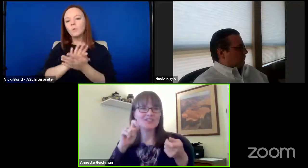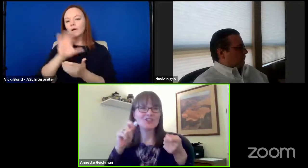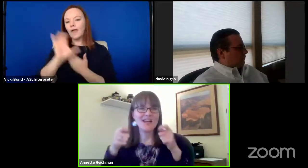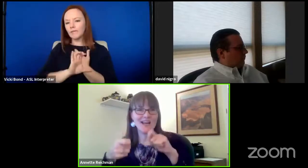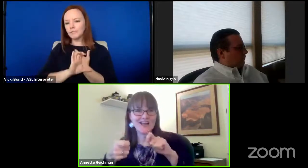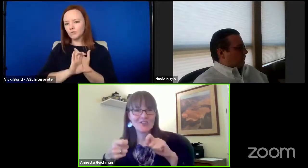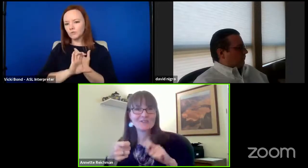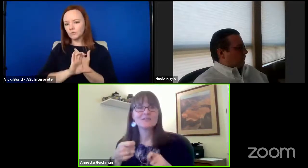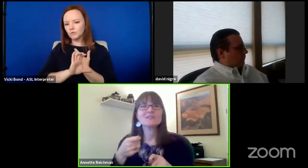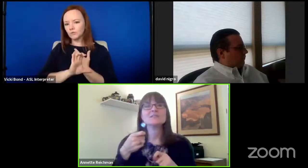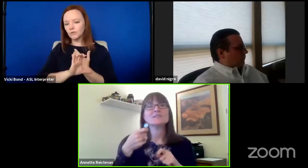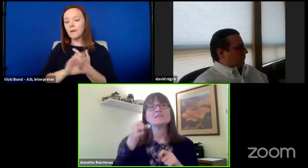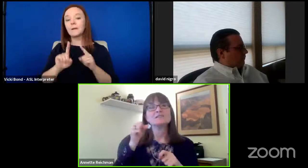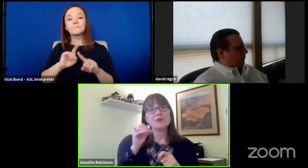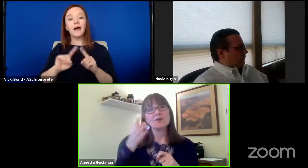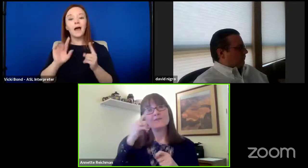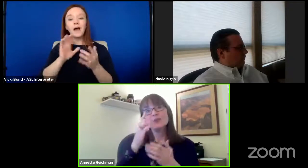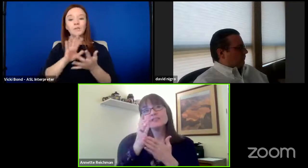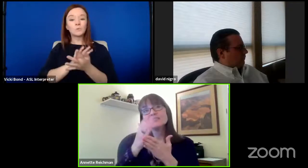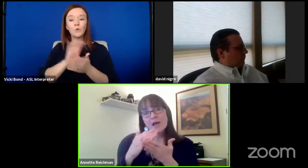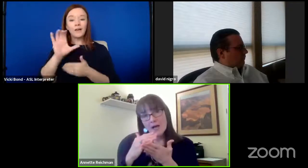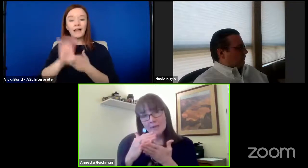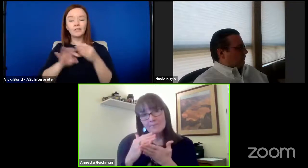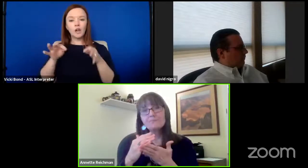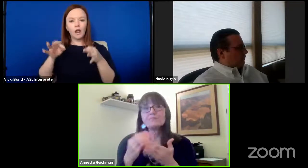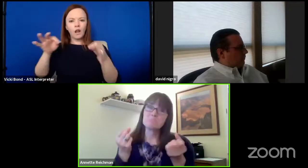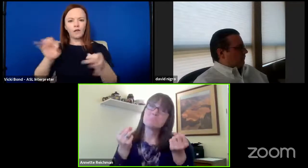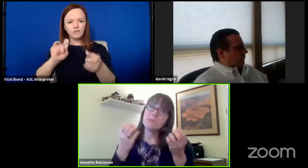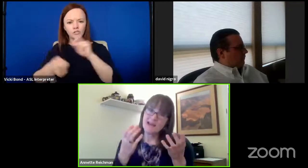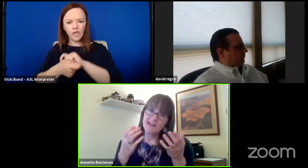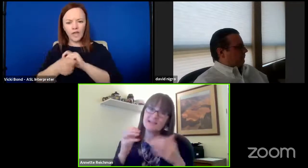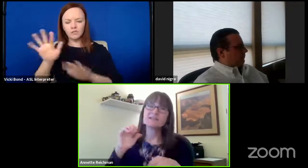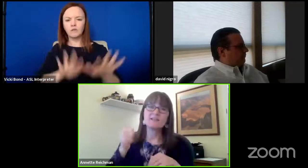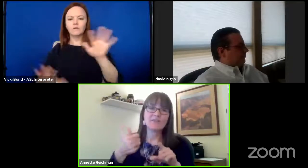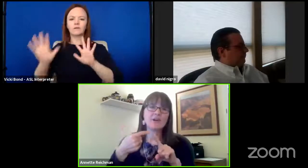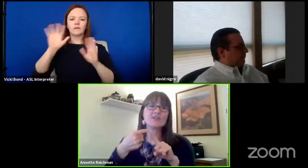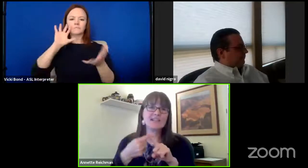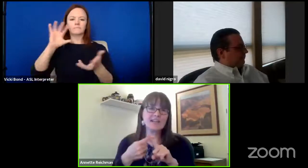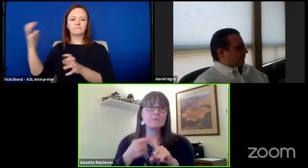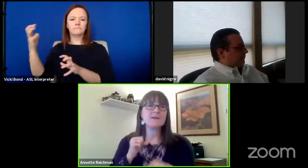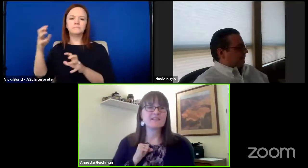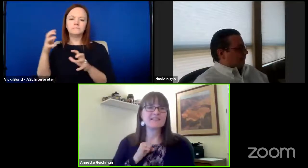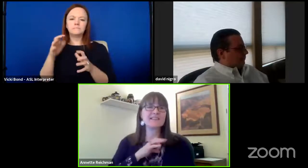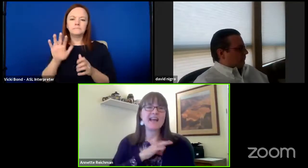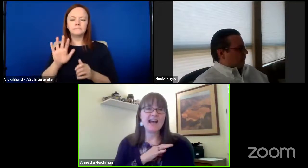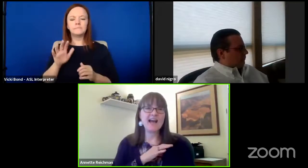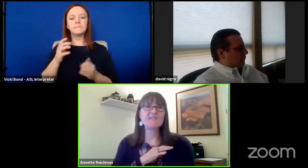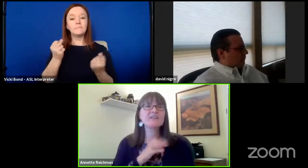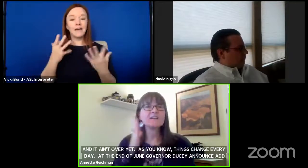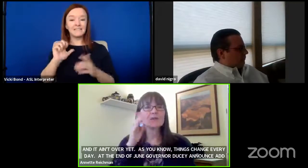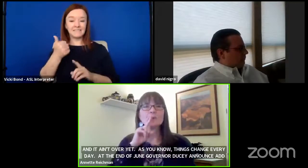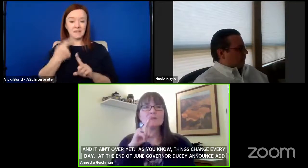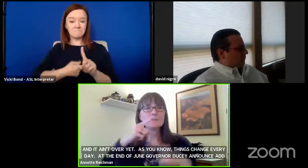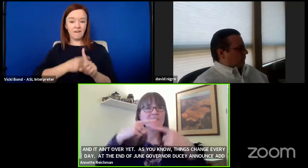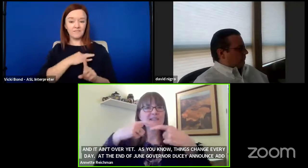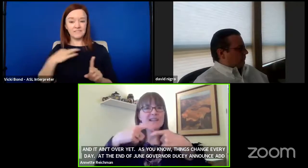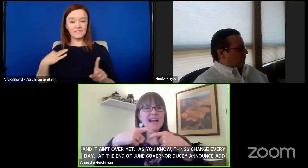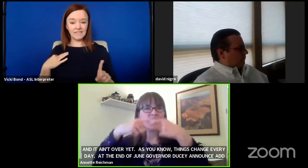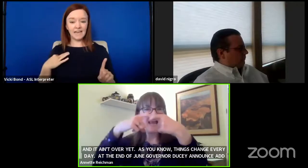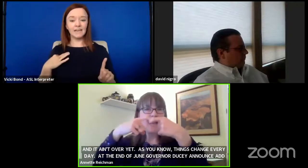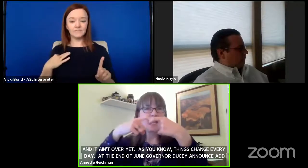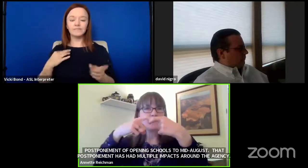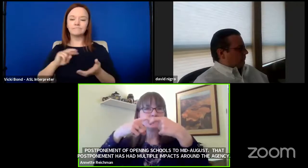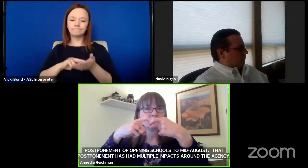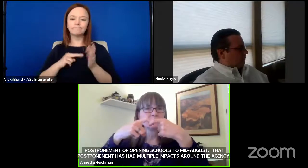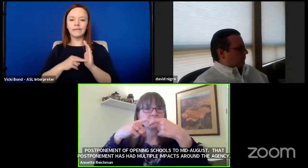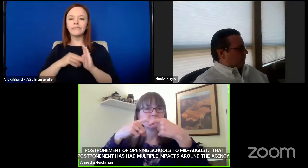has just changed. So for many of our 10-month staff, there will be